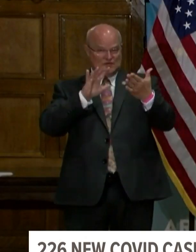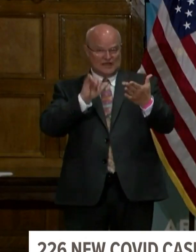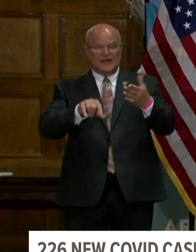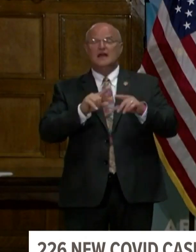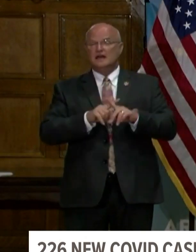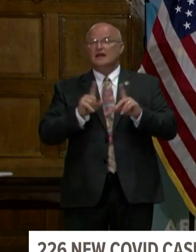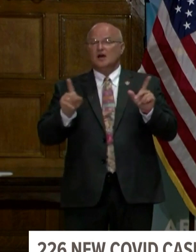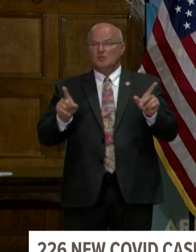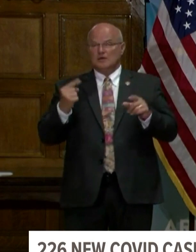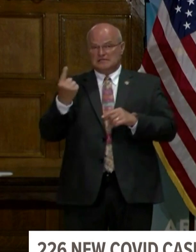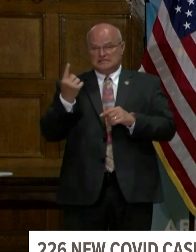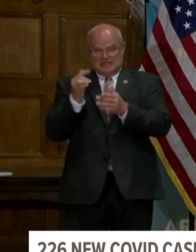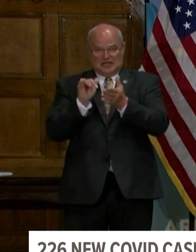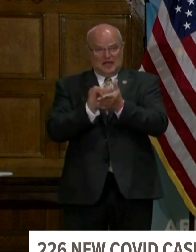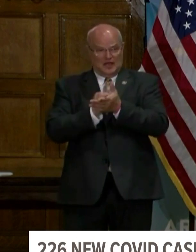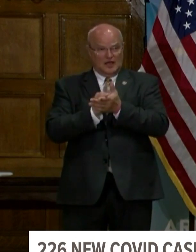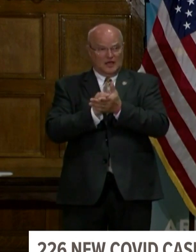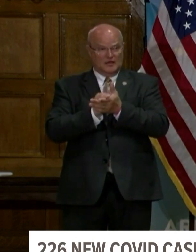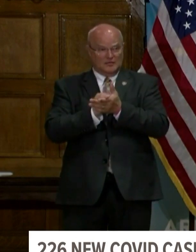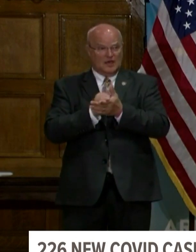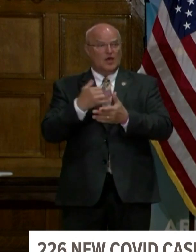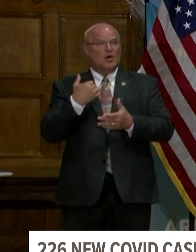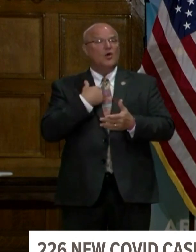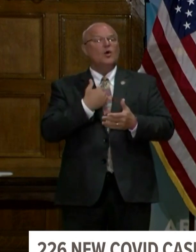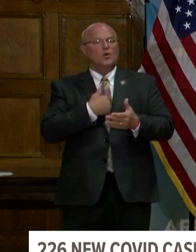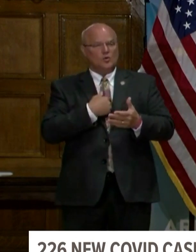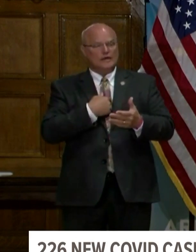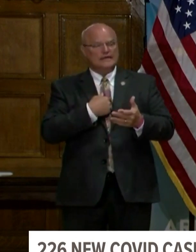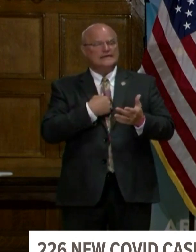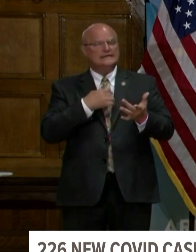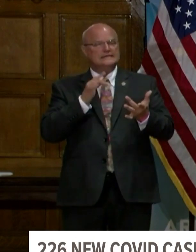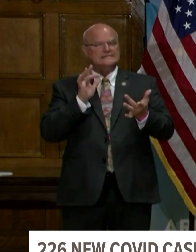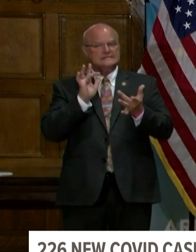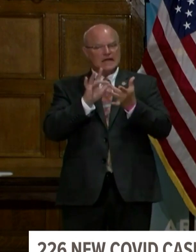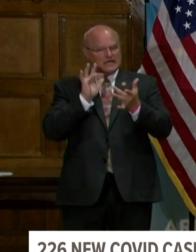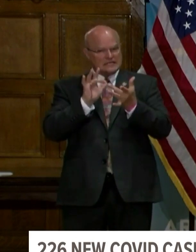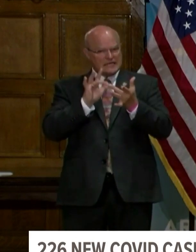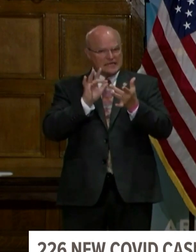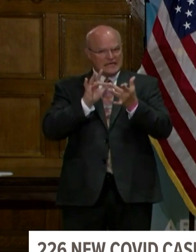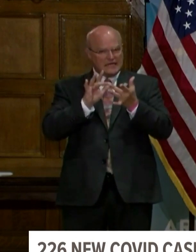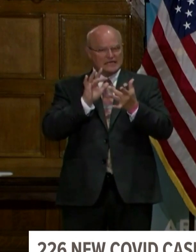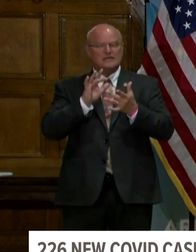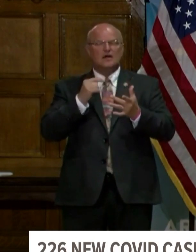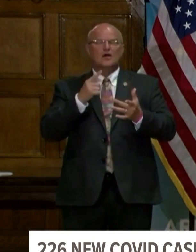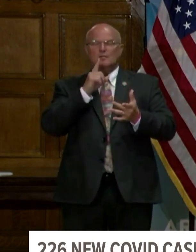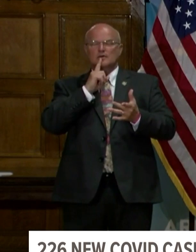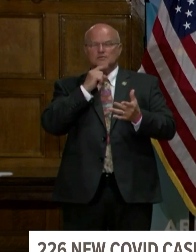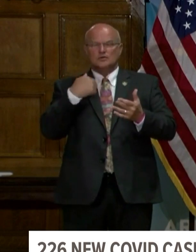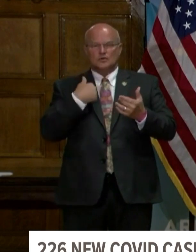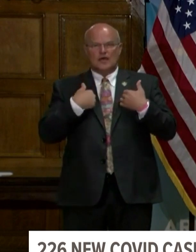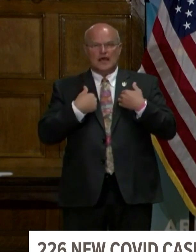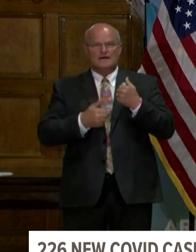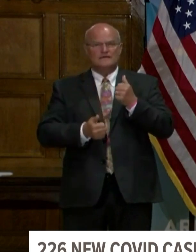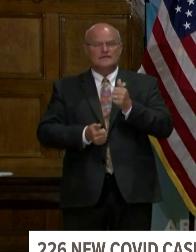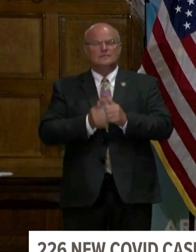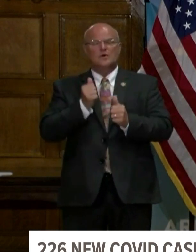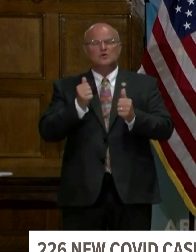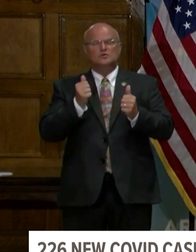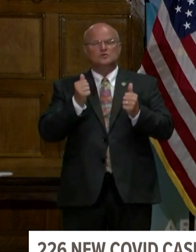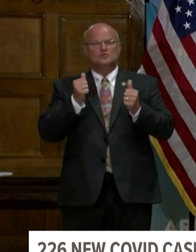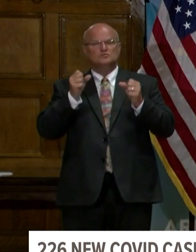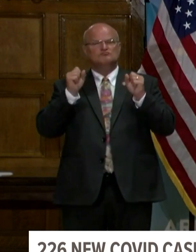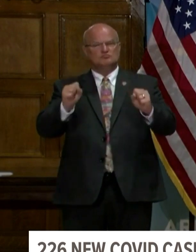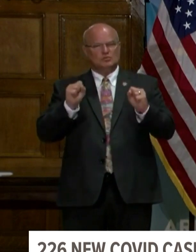but it's something that we visit about, because I want to make sure we have the most